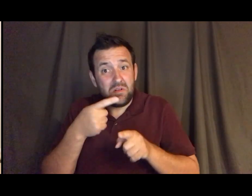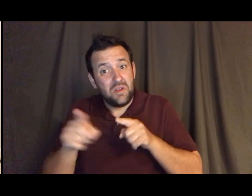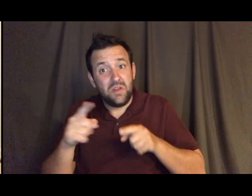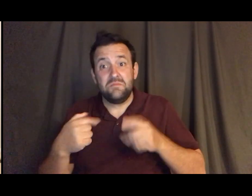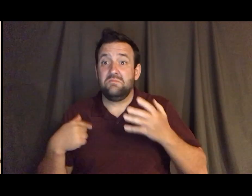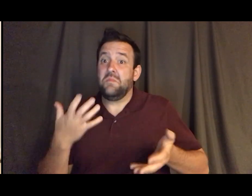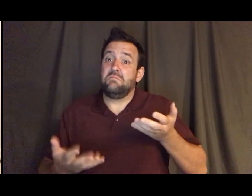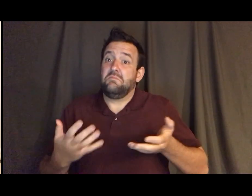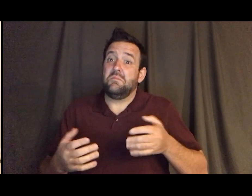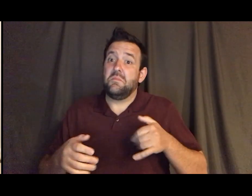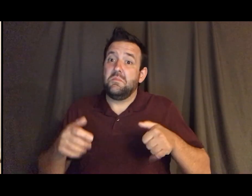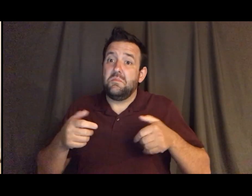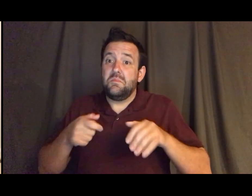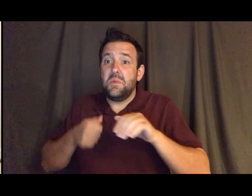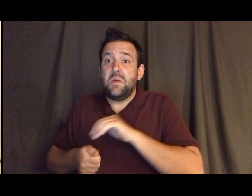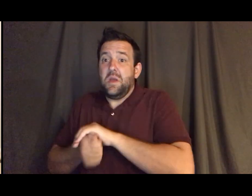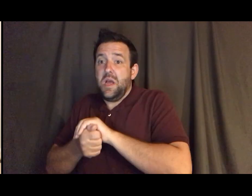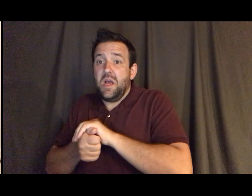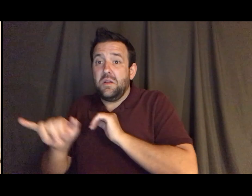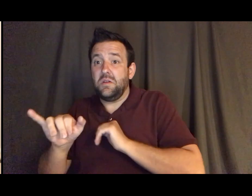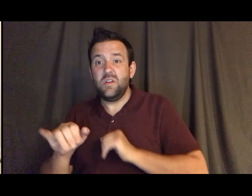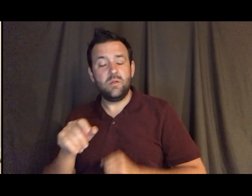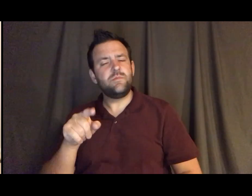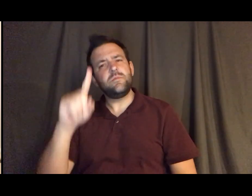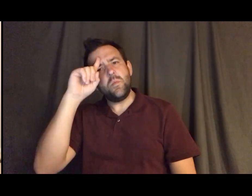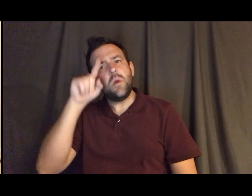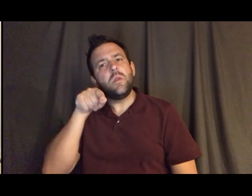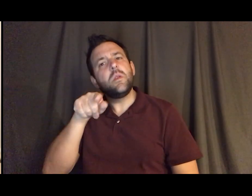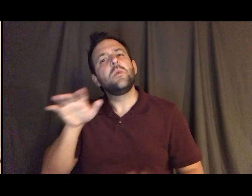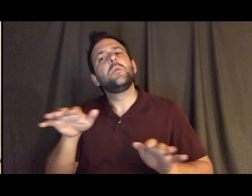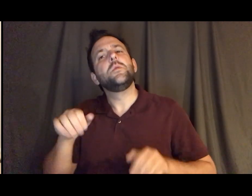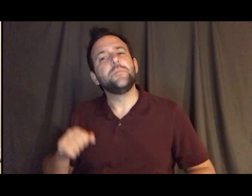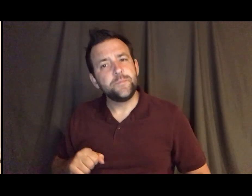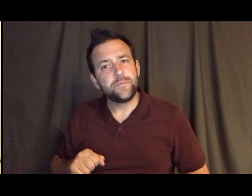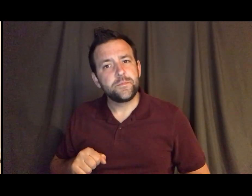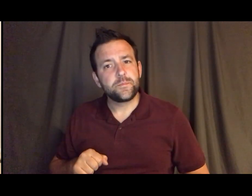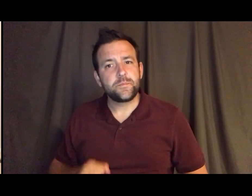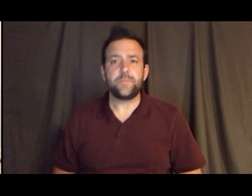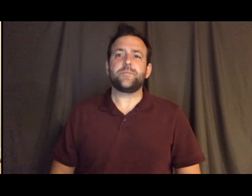you think you would do if you saw those things? Something to think about.